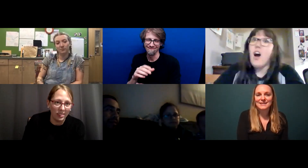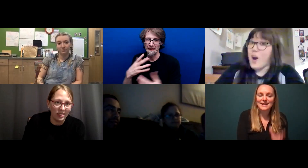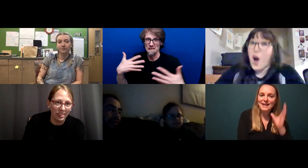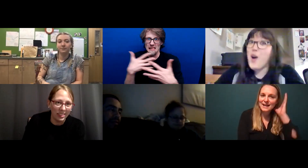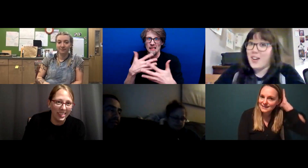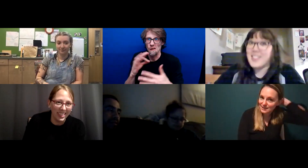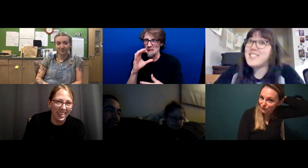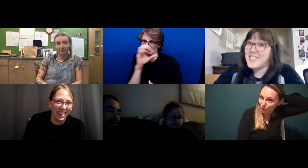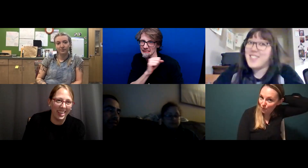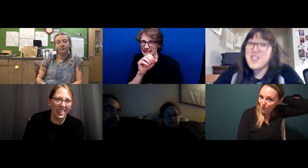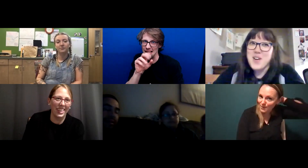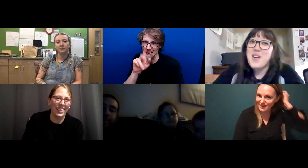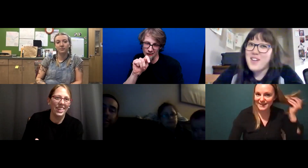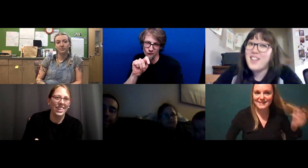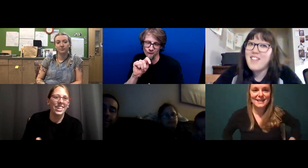out.